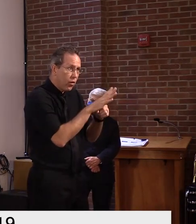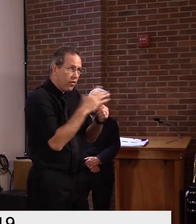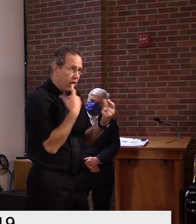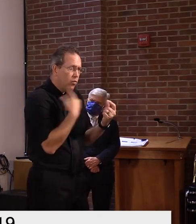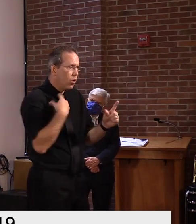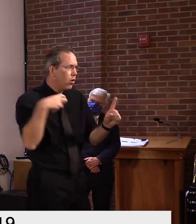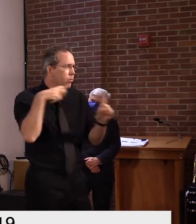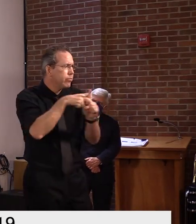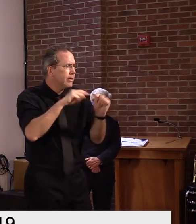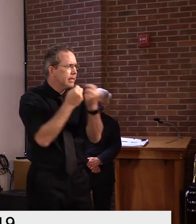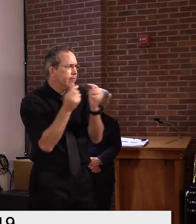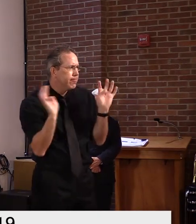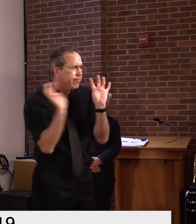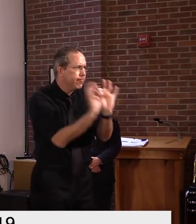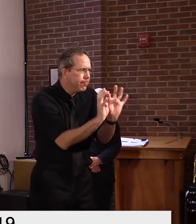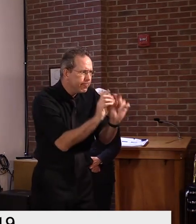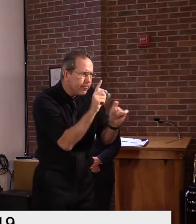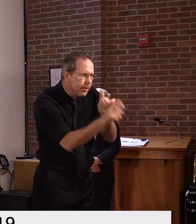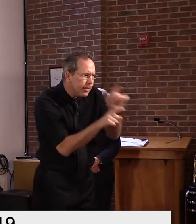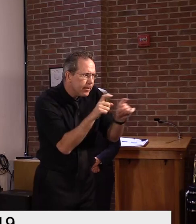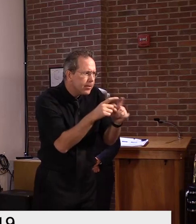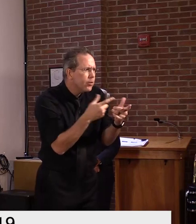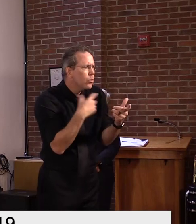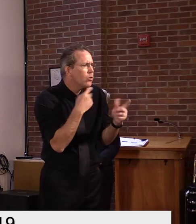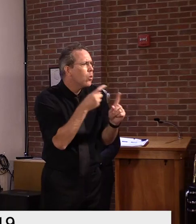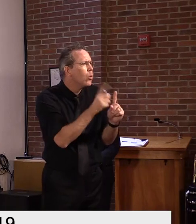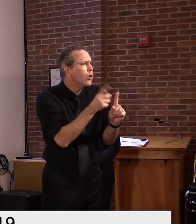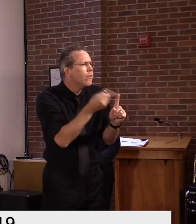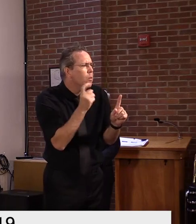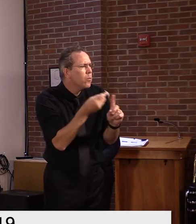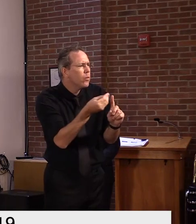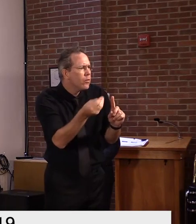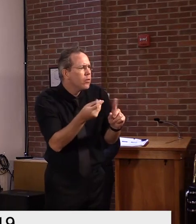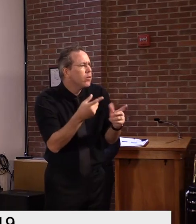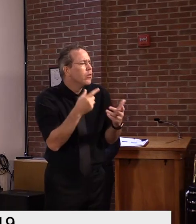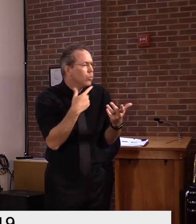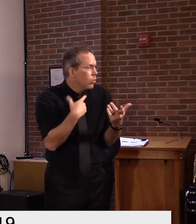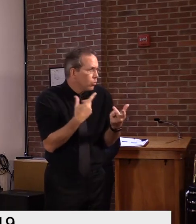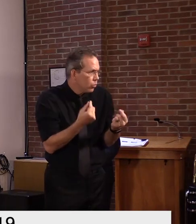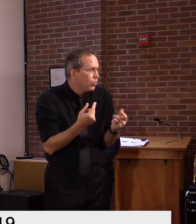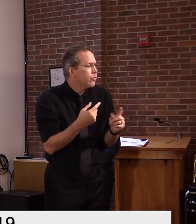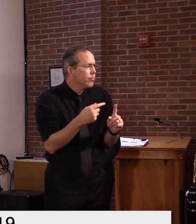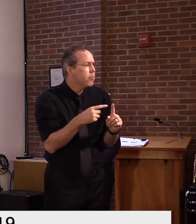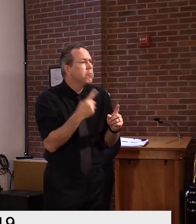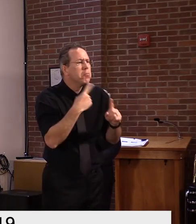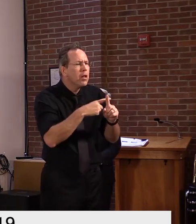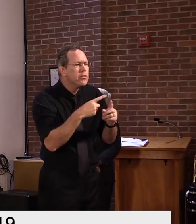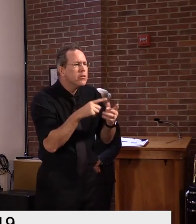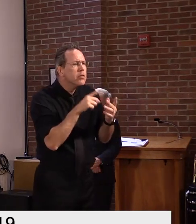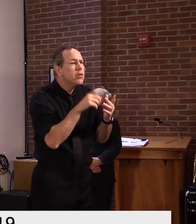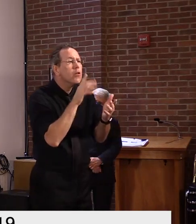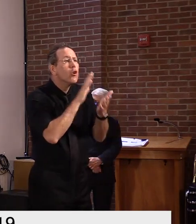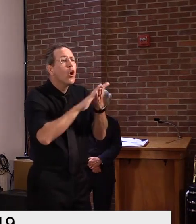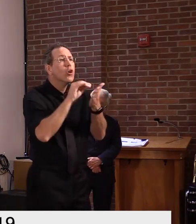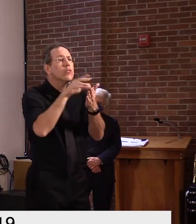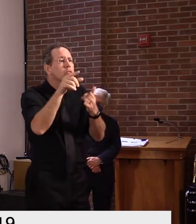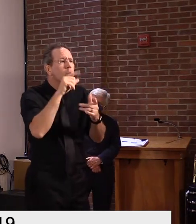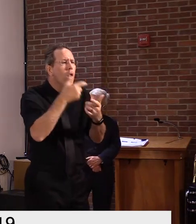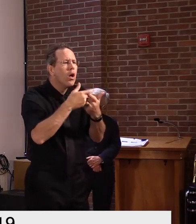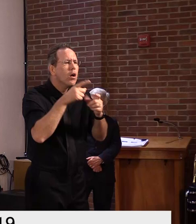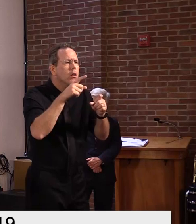or not. And needless to say, the colleges get their result very quickly because they are the